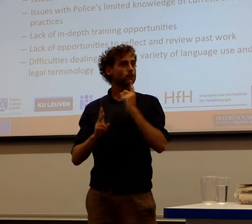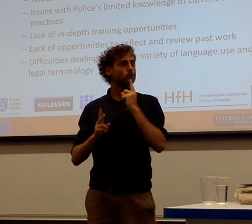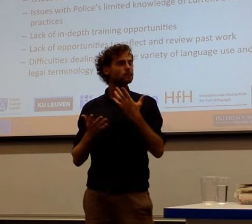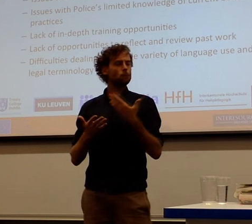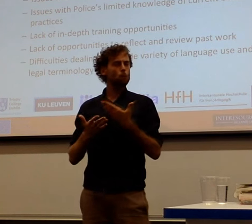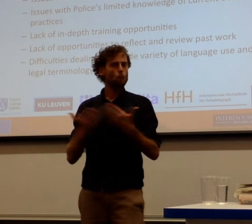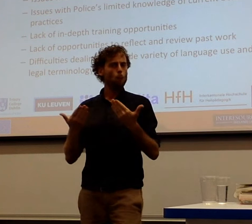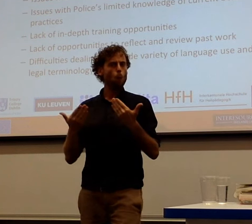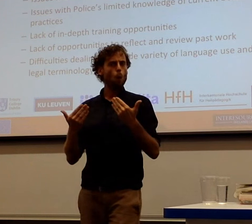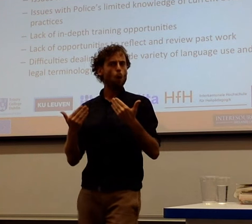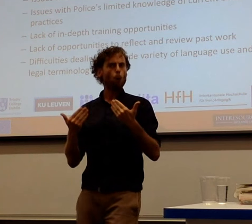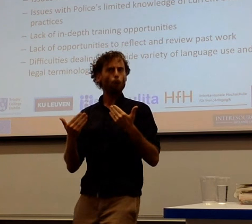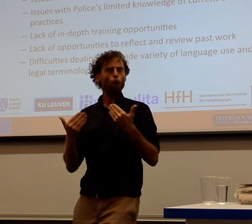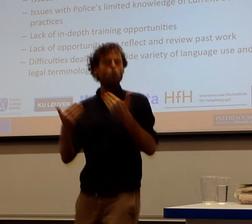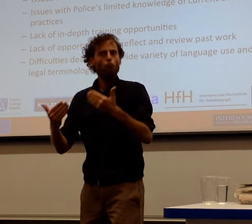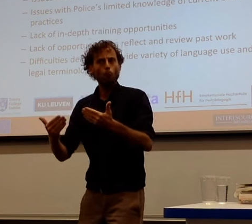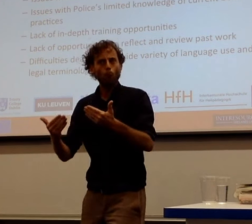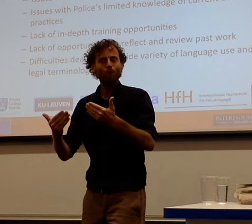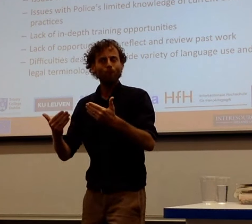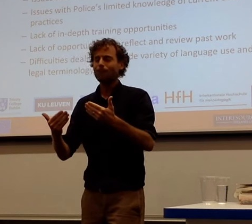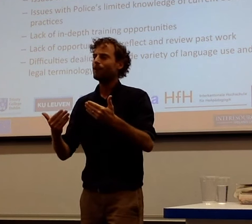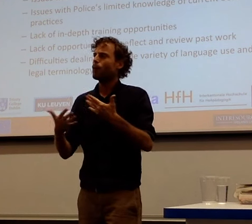did from the deaf people. The interpreters